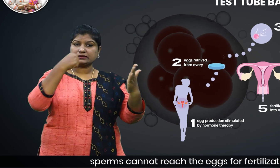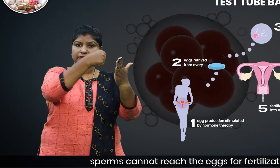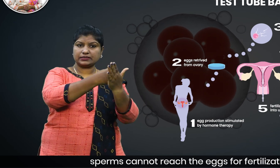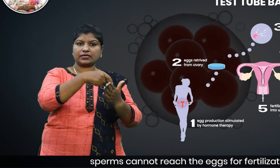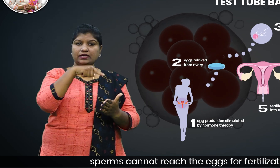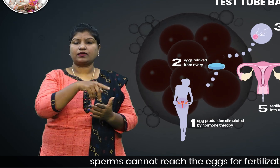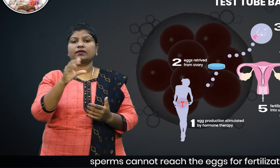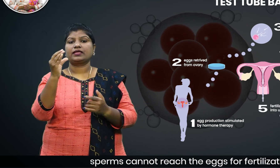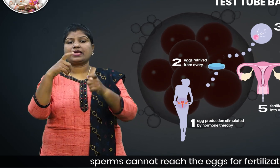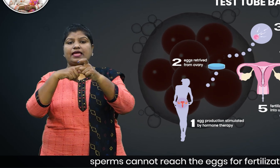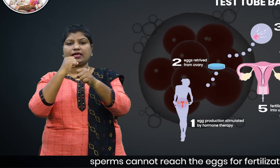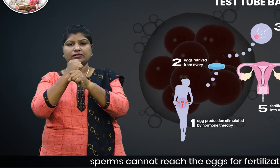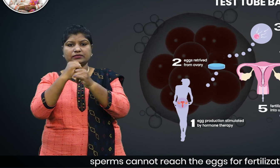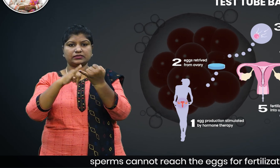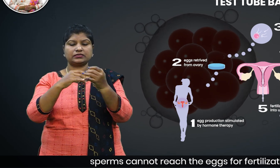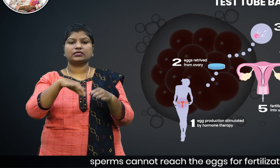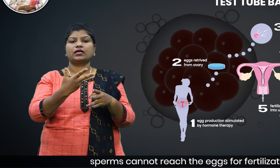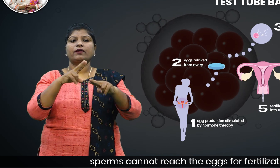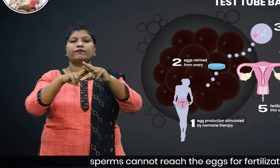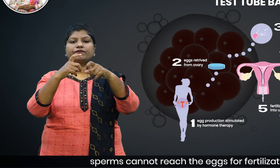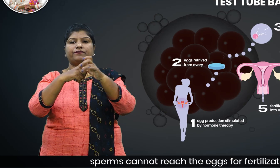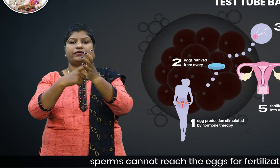for fertilization.